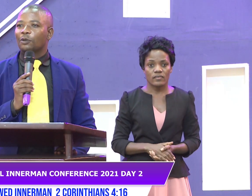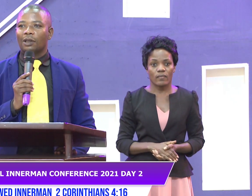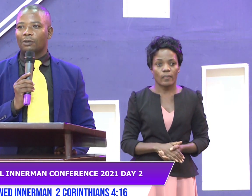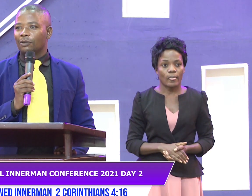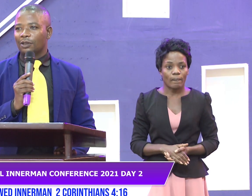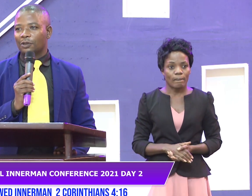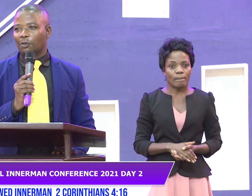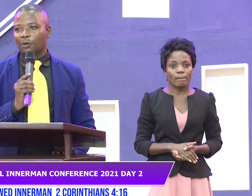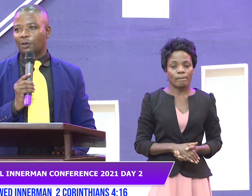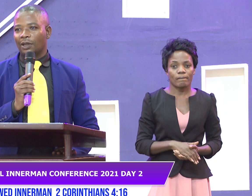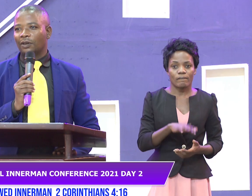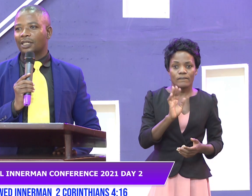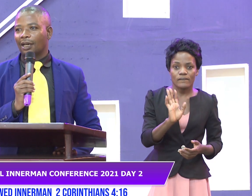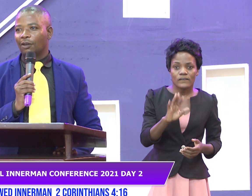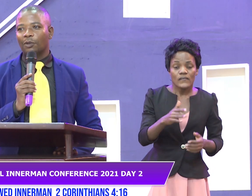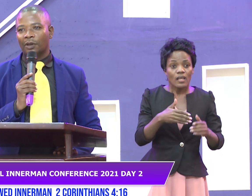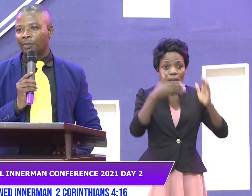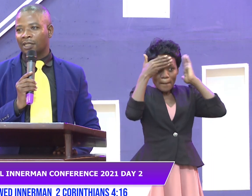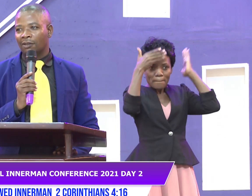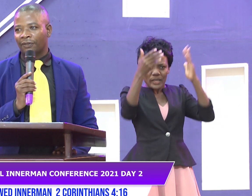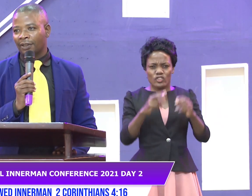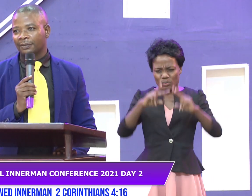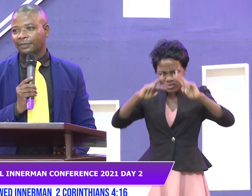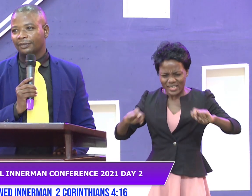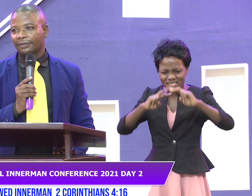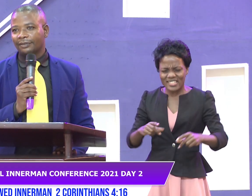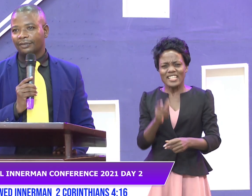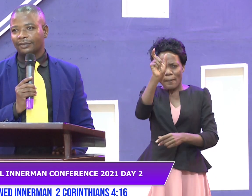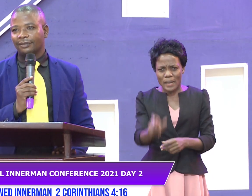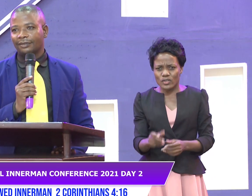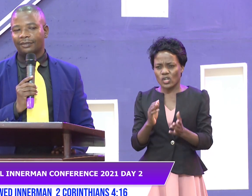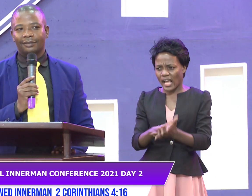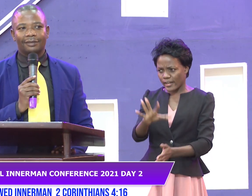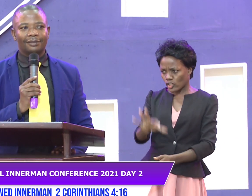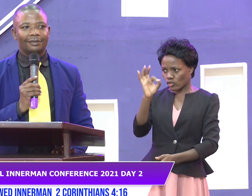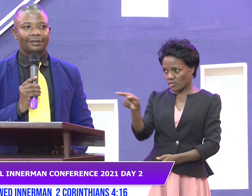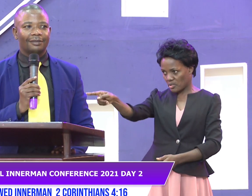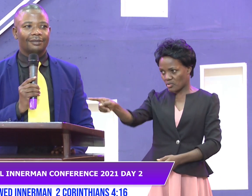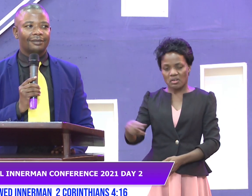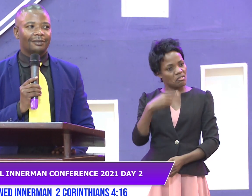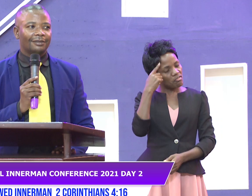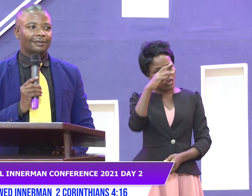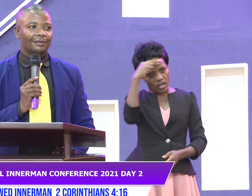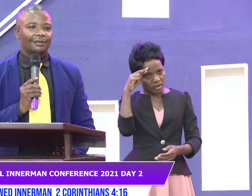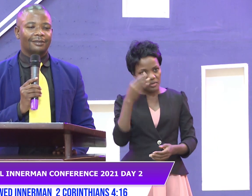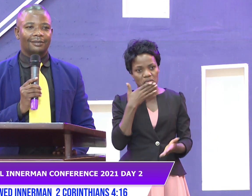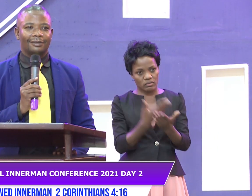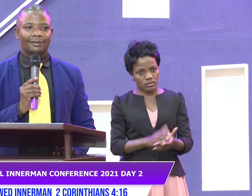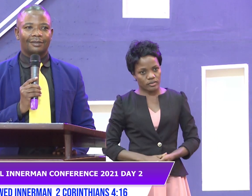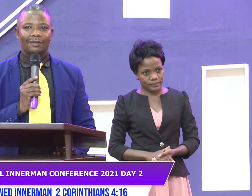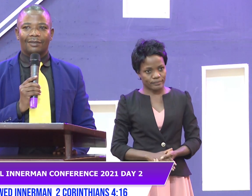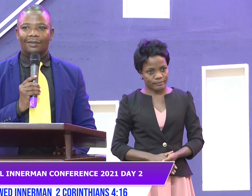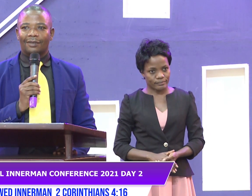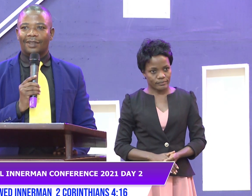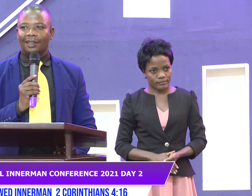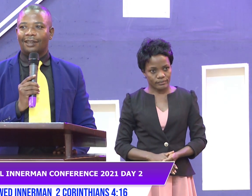omulabirizi yatunulaburunja okusobola okutuwa doctor ng'omukulembeze wafe. That the late bishop saw so well to give us doctor